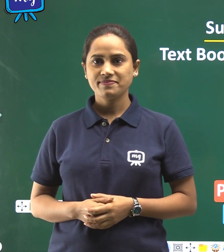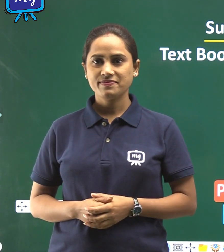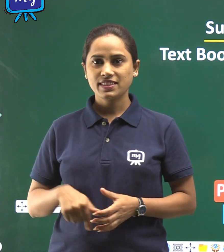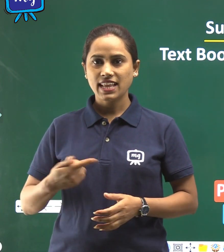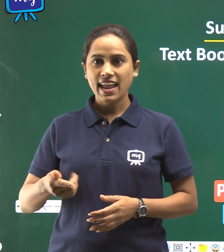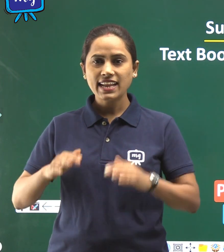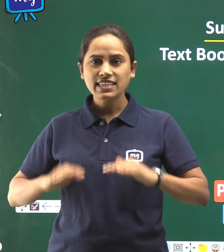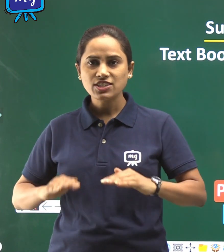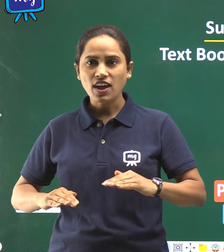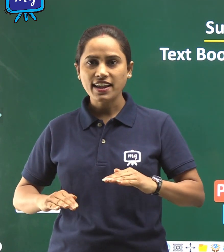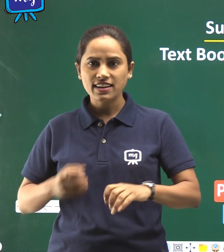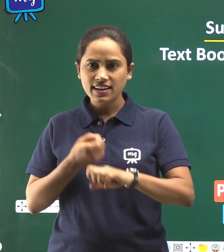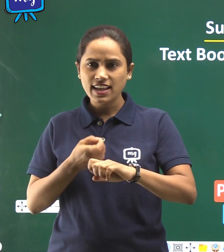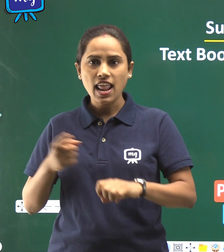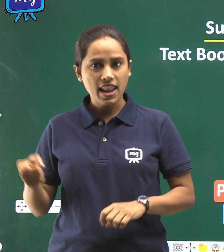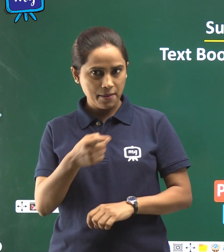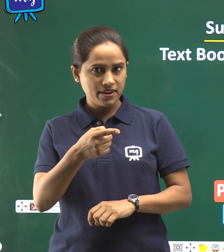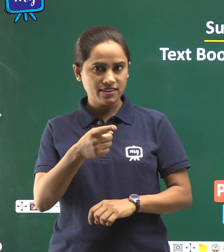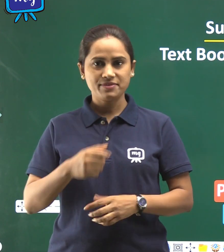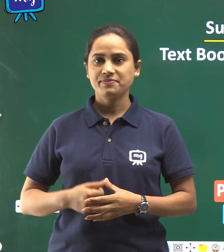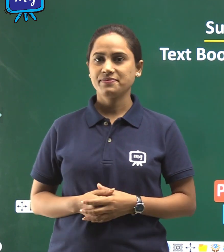and child labor.